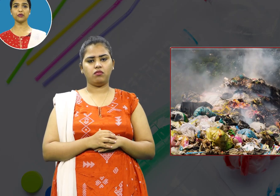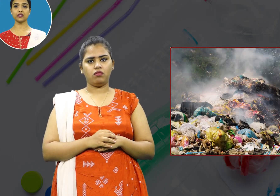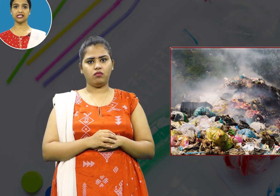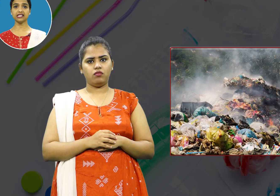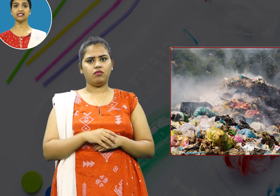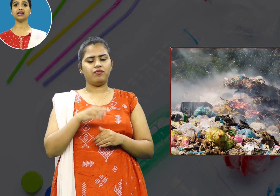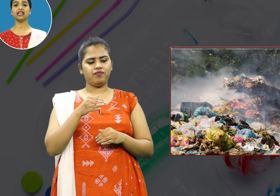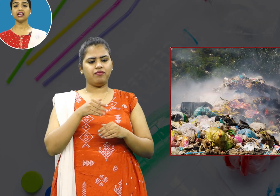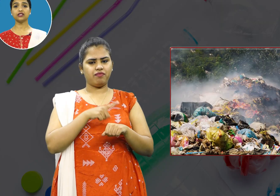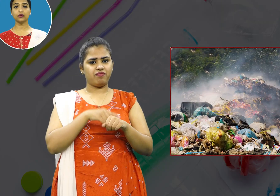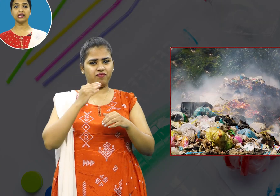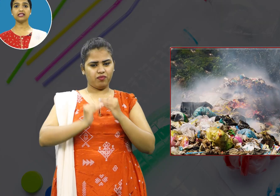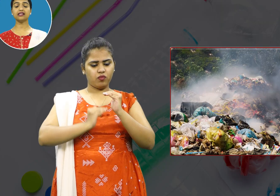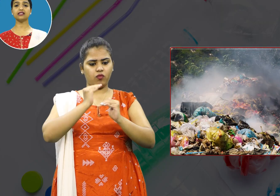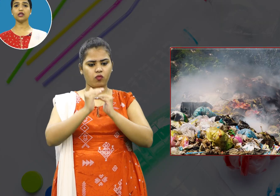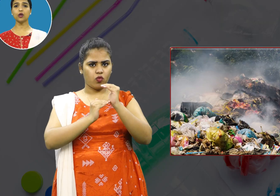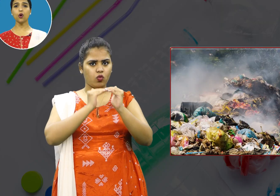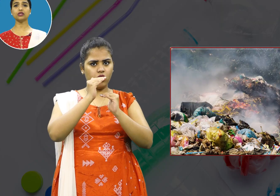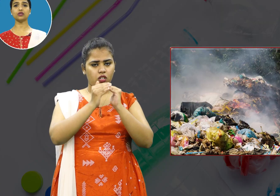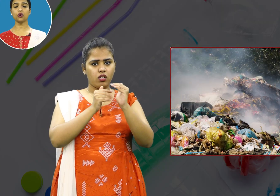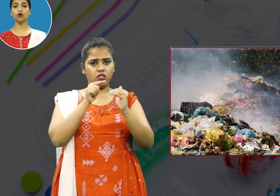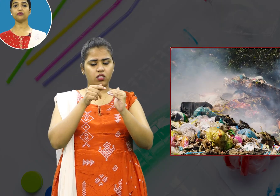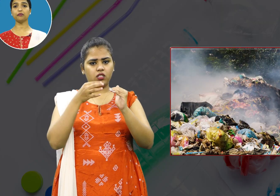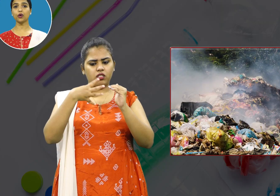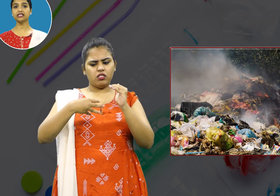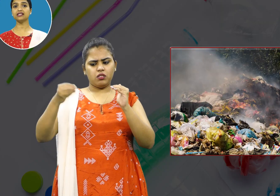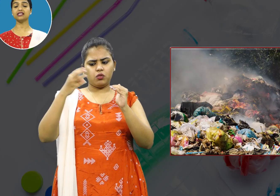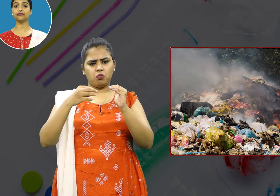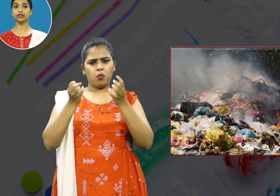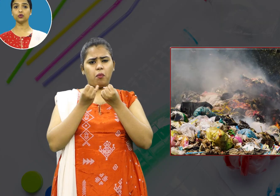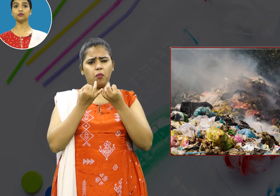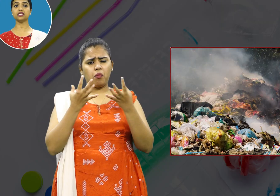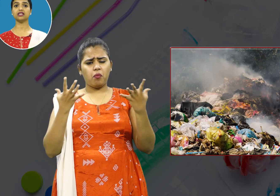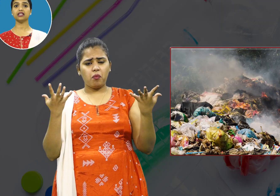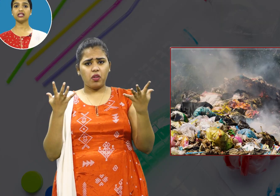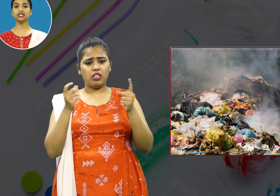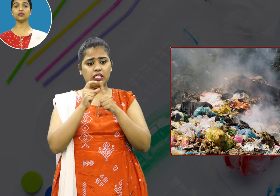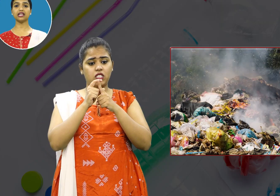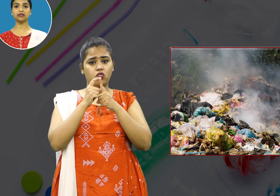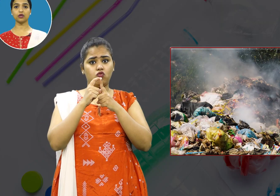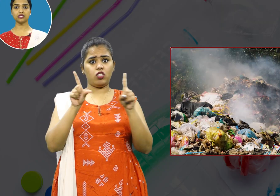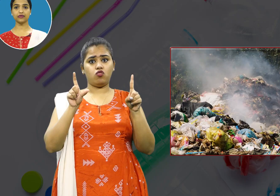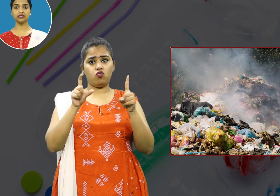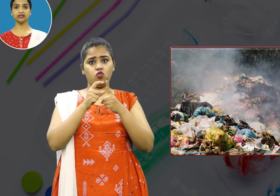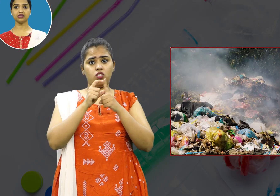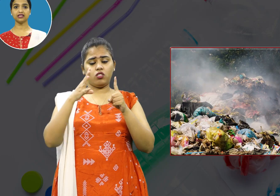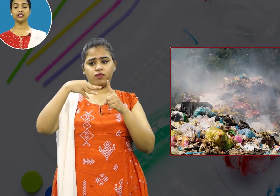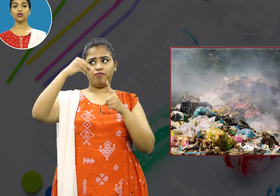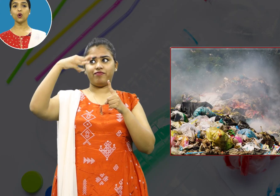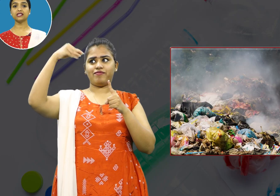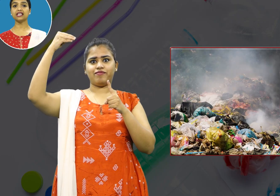In the process, it releases lots of poisonous fumes into the